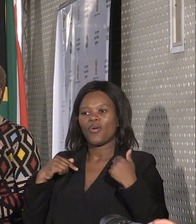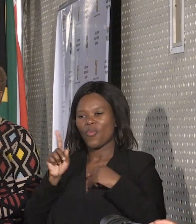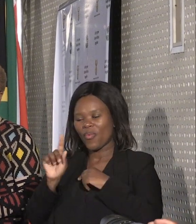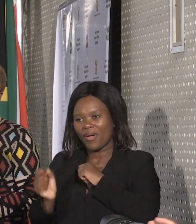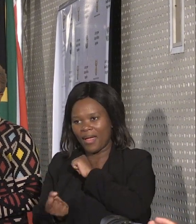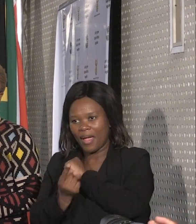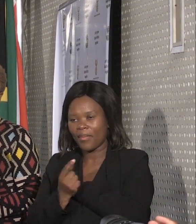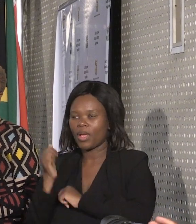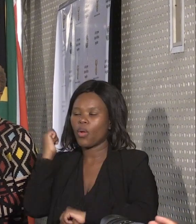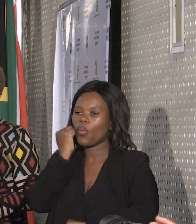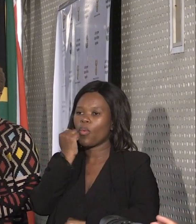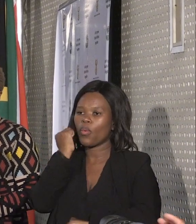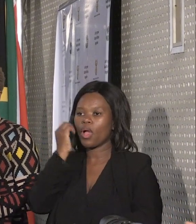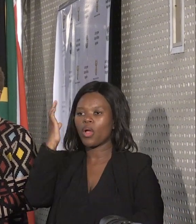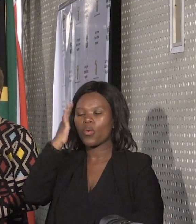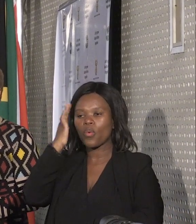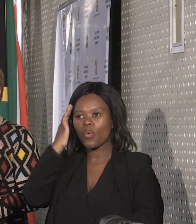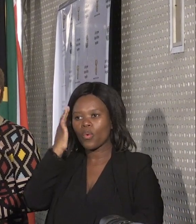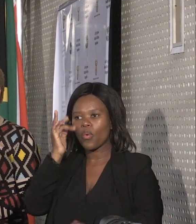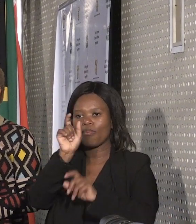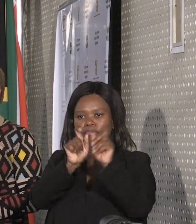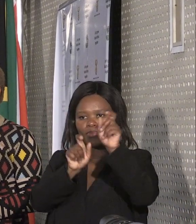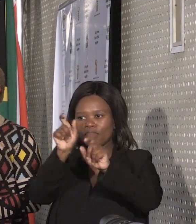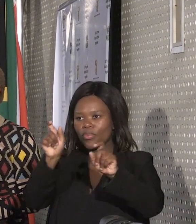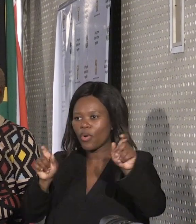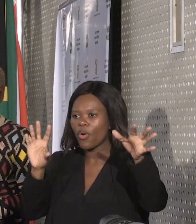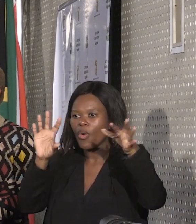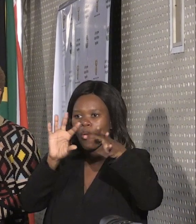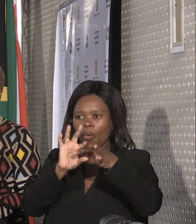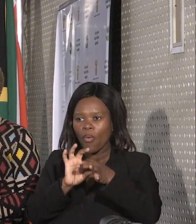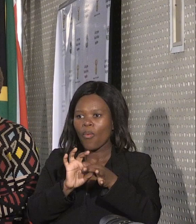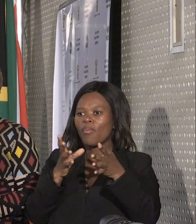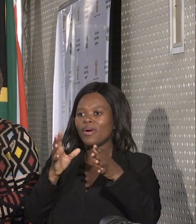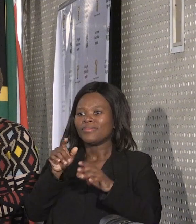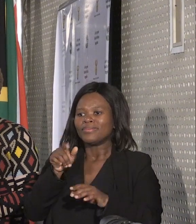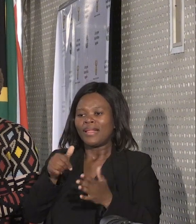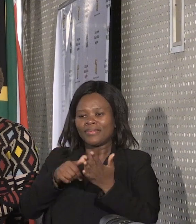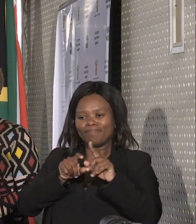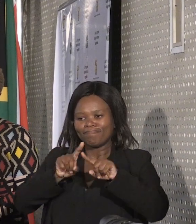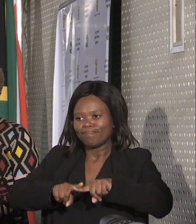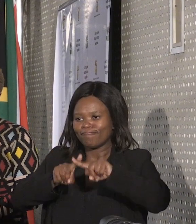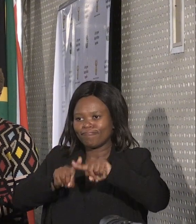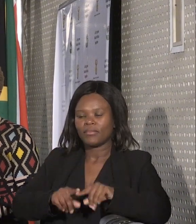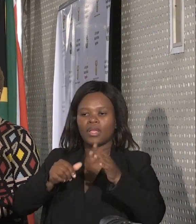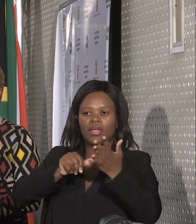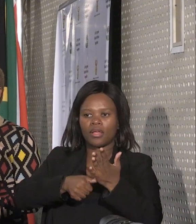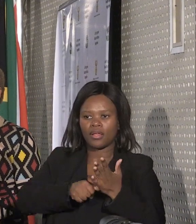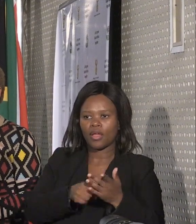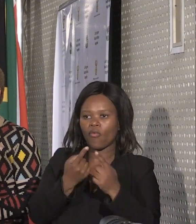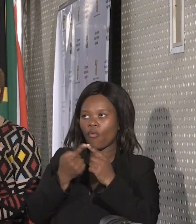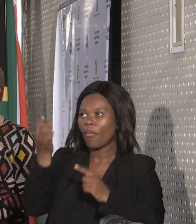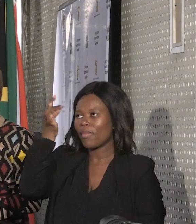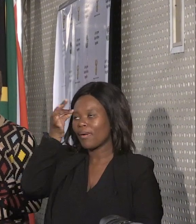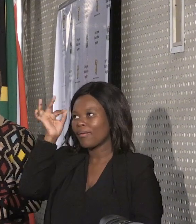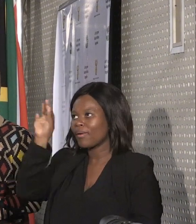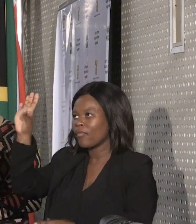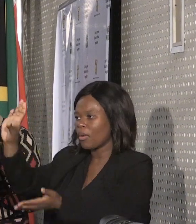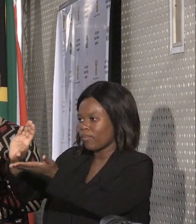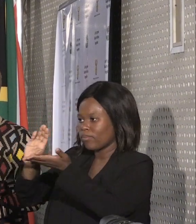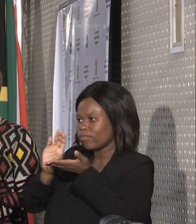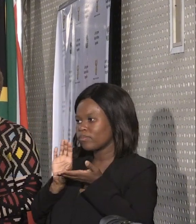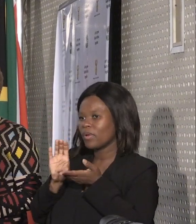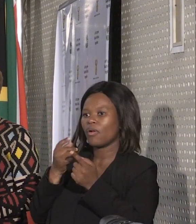Sixolise ngoba siyazi ukuthi abantu emakhaya baphila ngayo le mali abayithola kuhulumente we-African